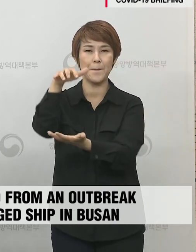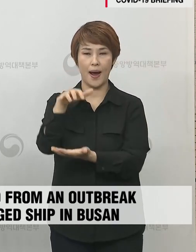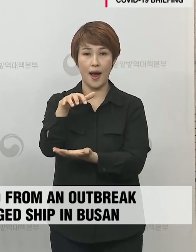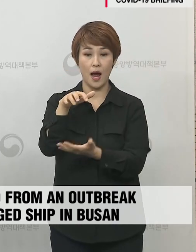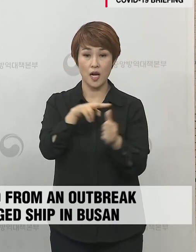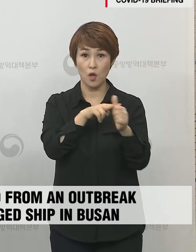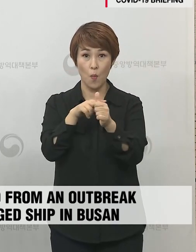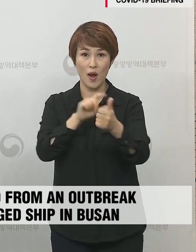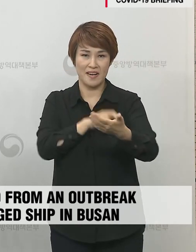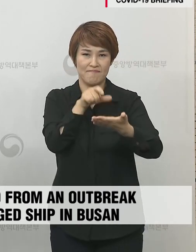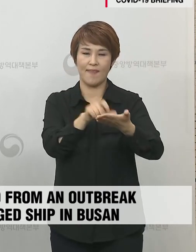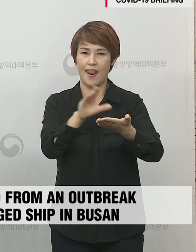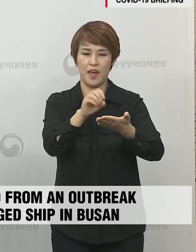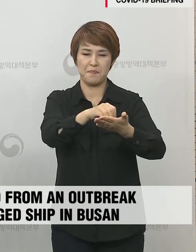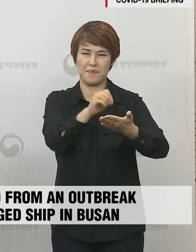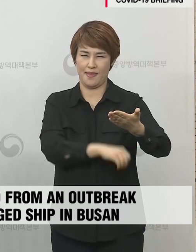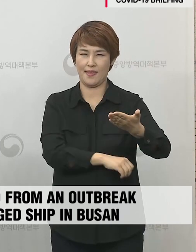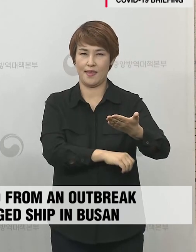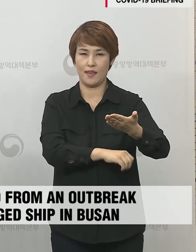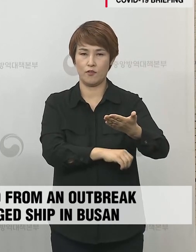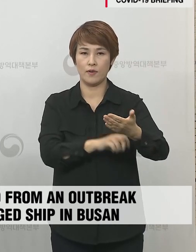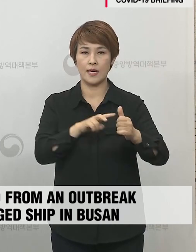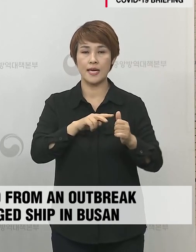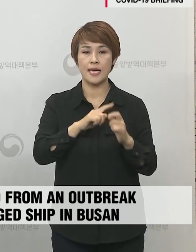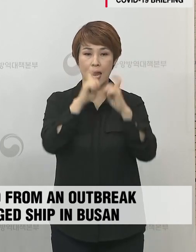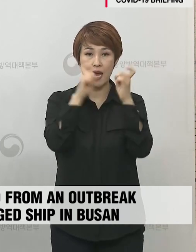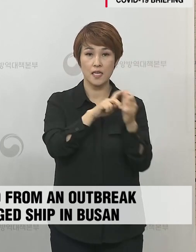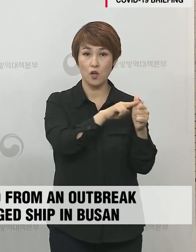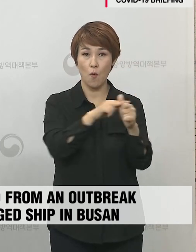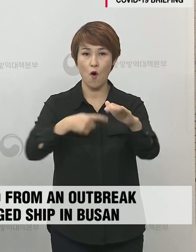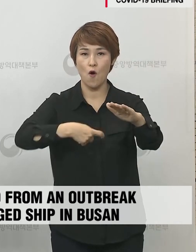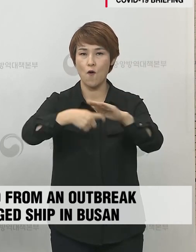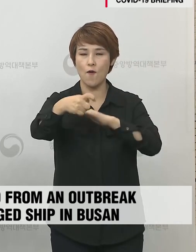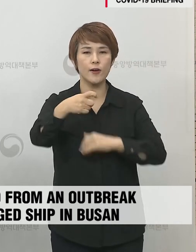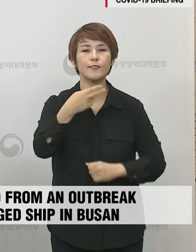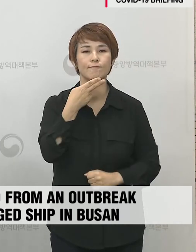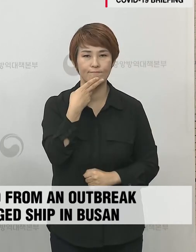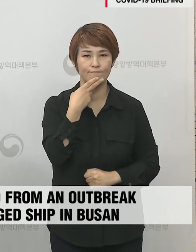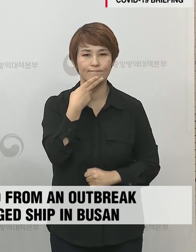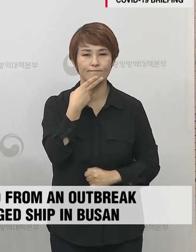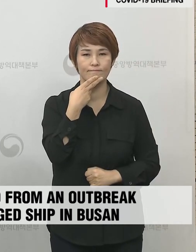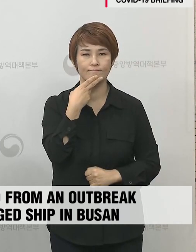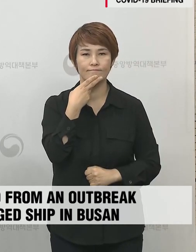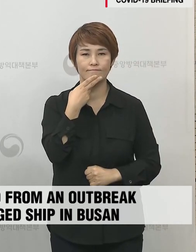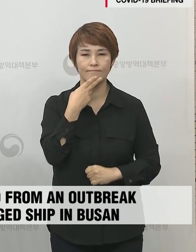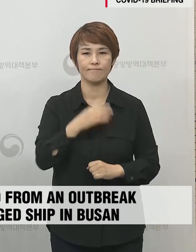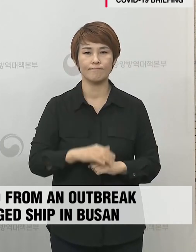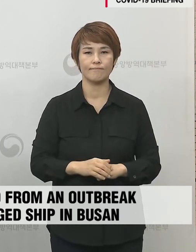practitioners. So all of the collected information will be released and disclosed